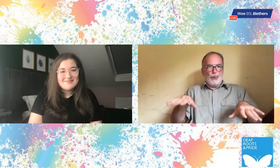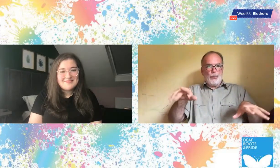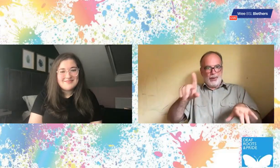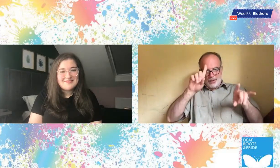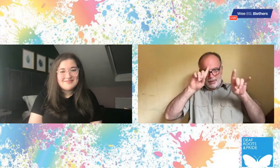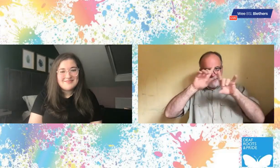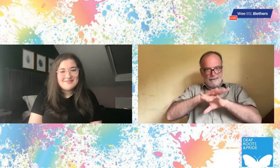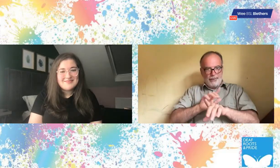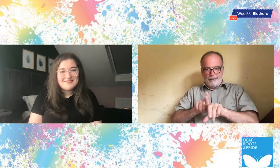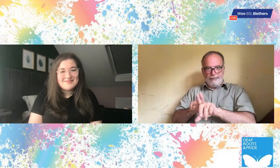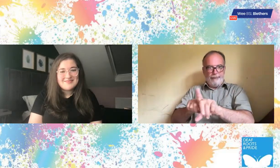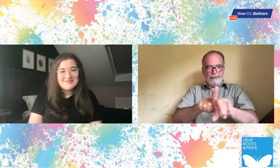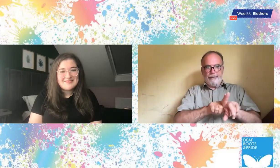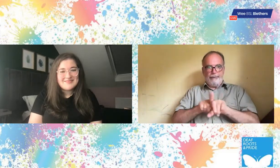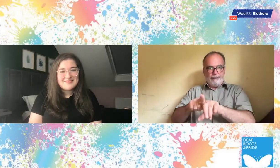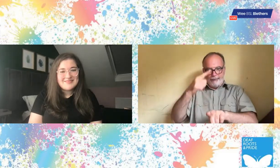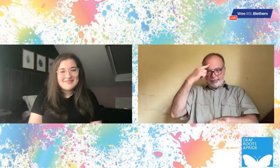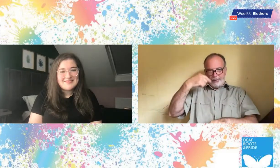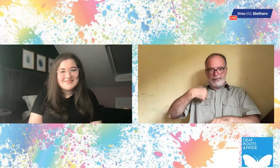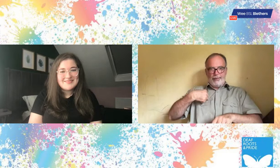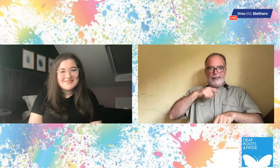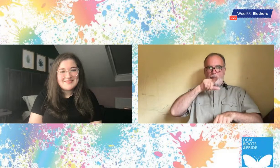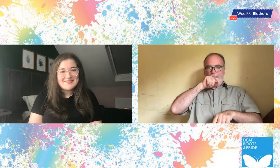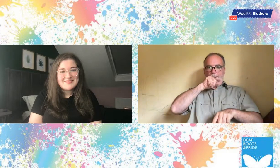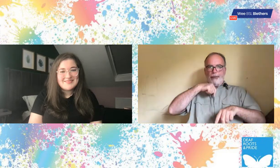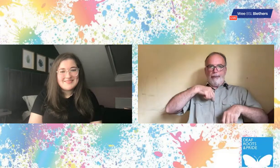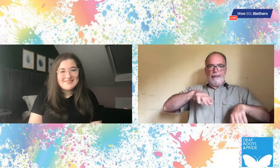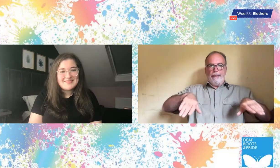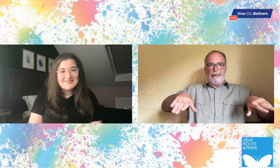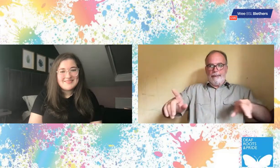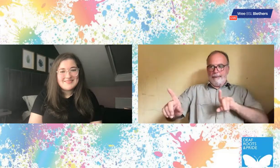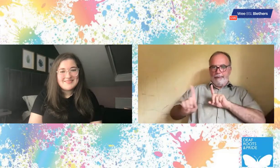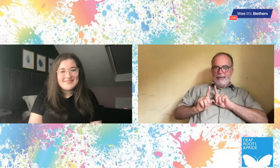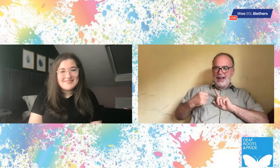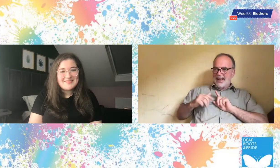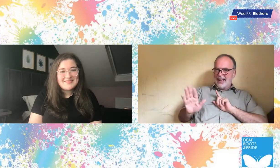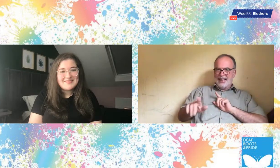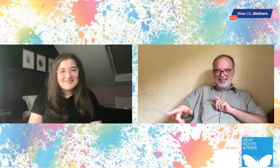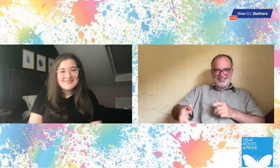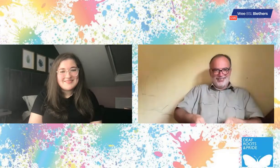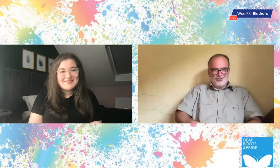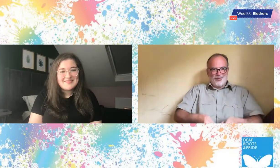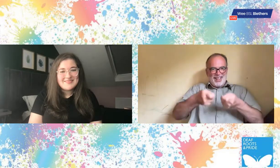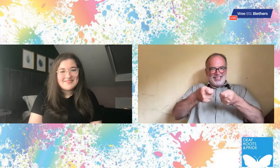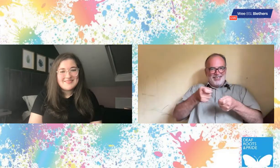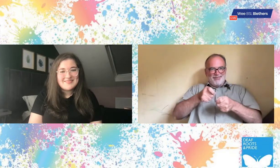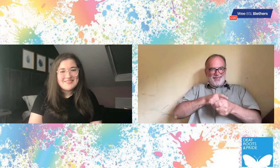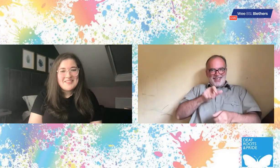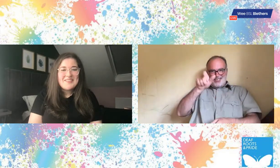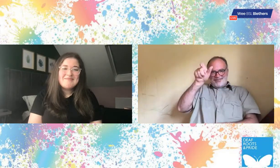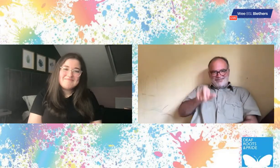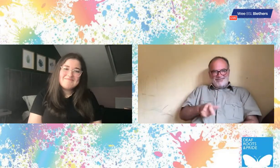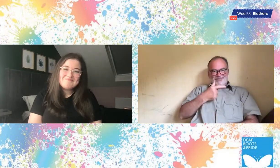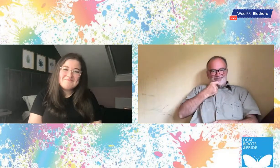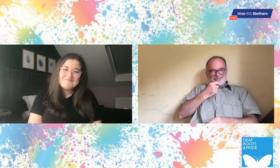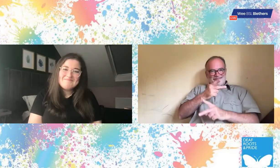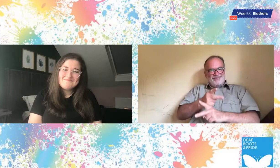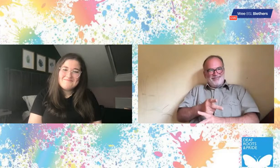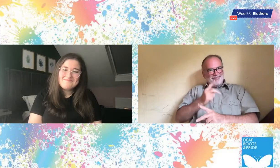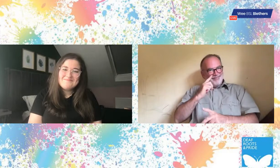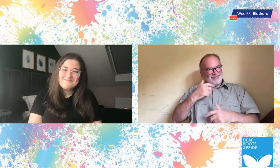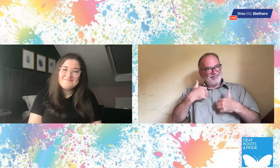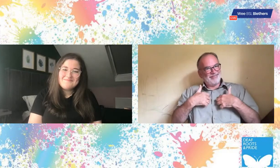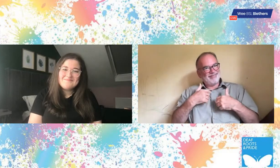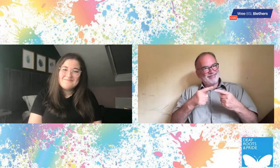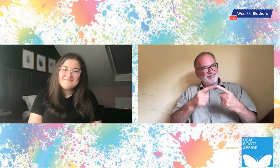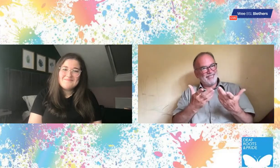behaviors. Like I told you before about the king crane, following me around, thinking that that I